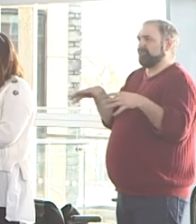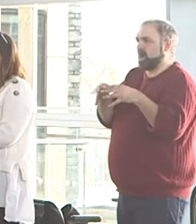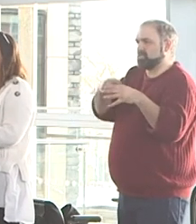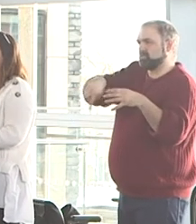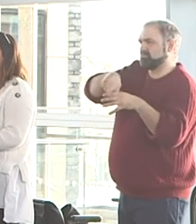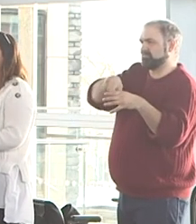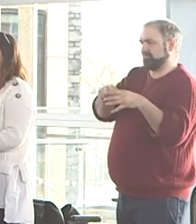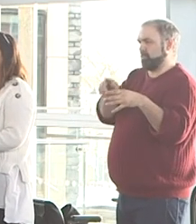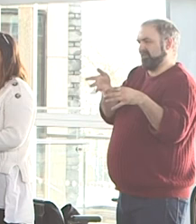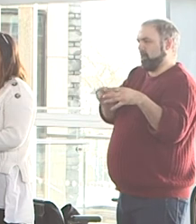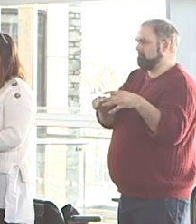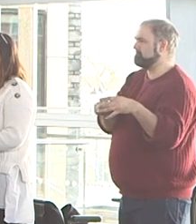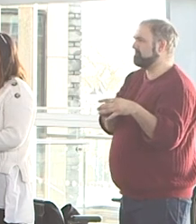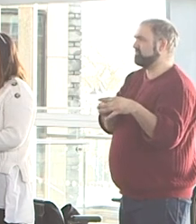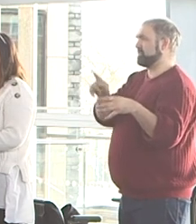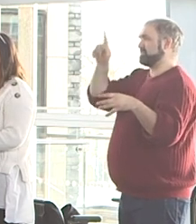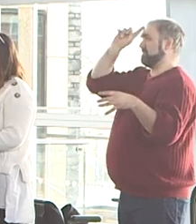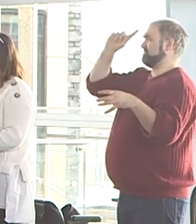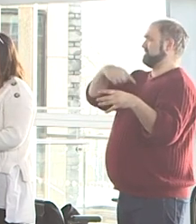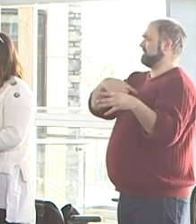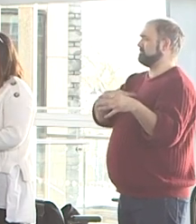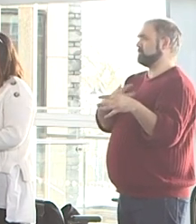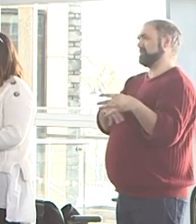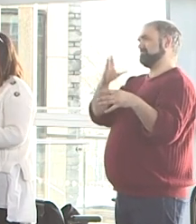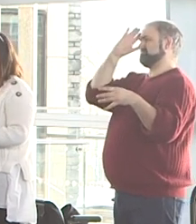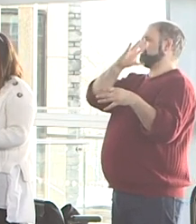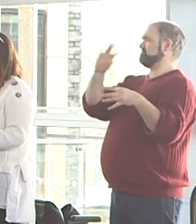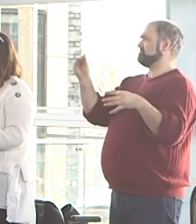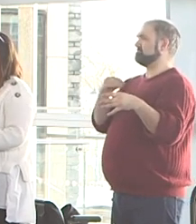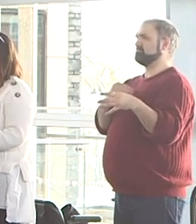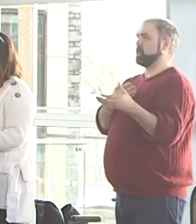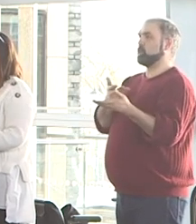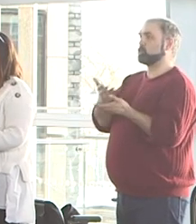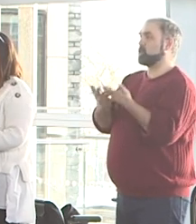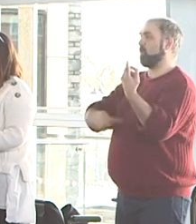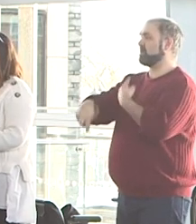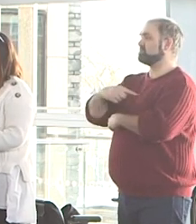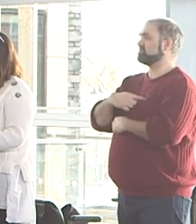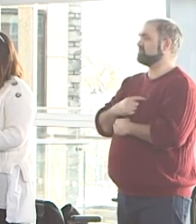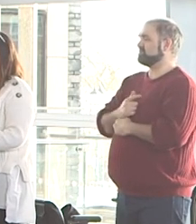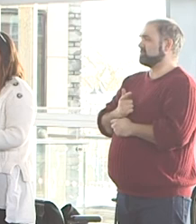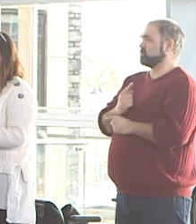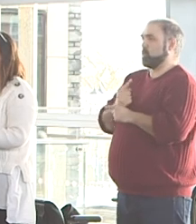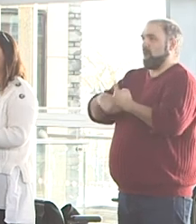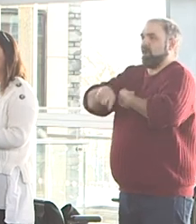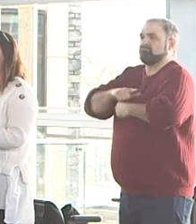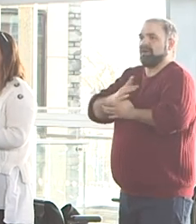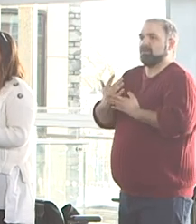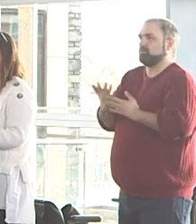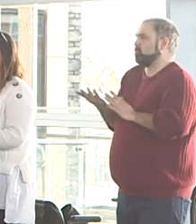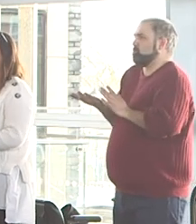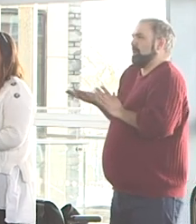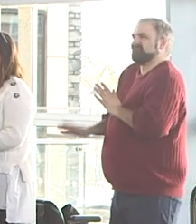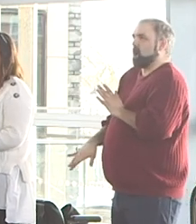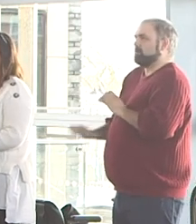to. So I would just say, just talk to us. Talk to us about where we're coming